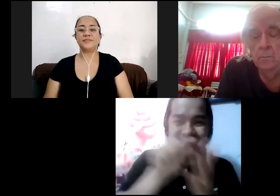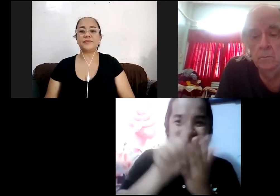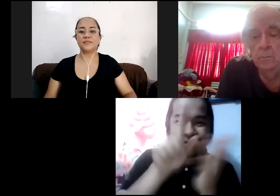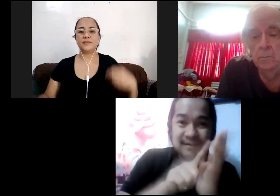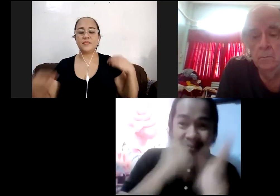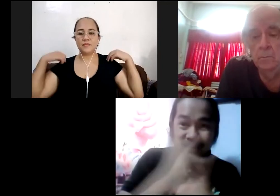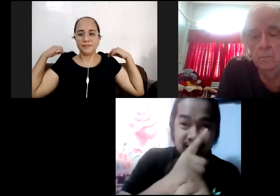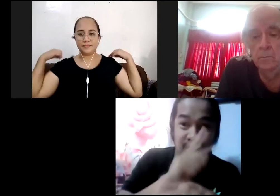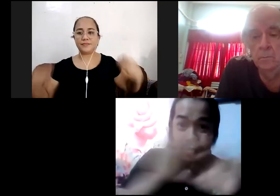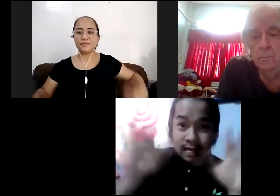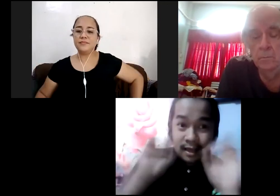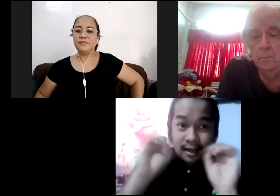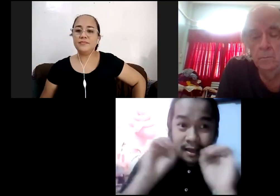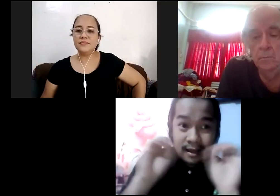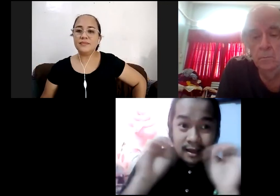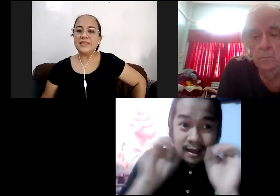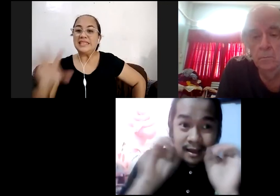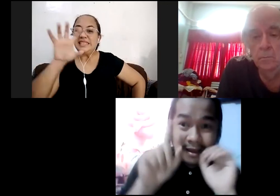it was just, sorry, frozen.